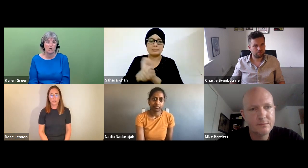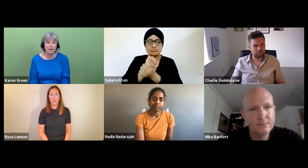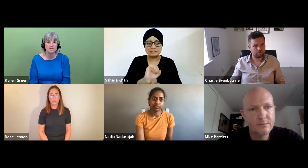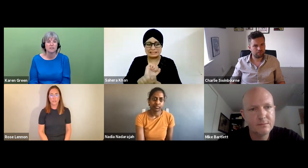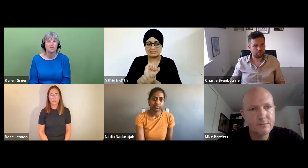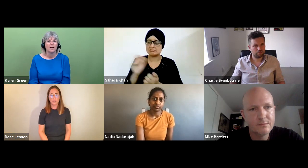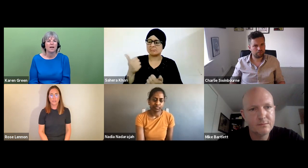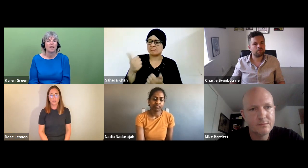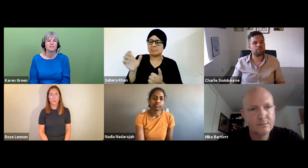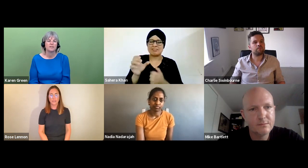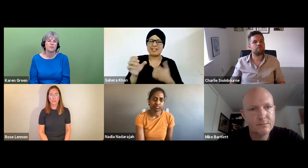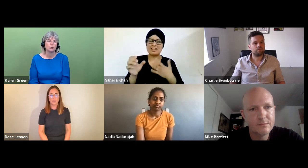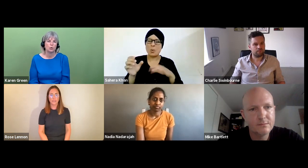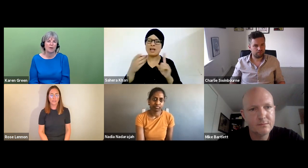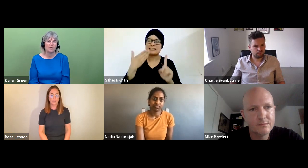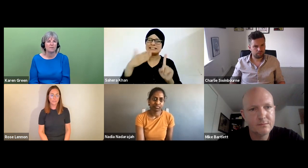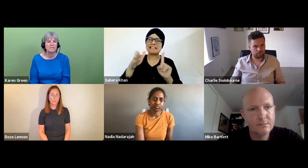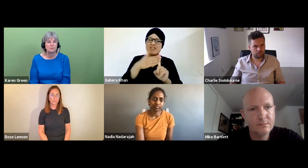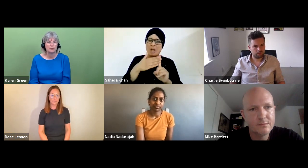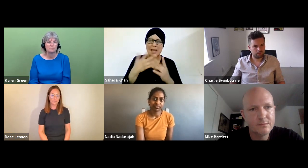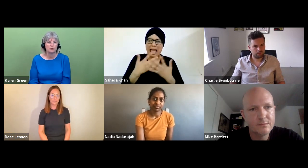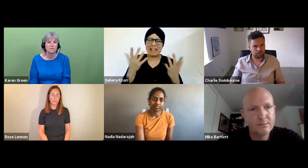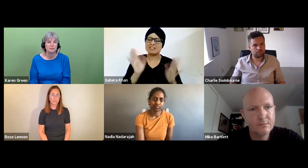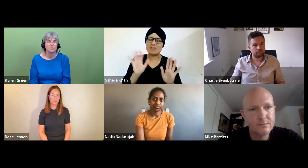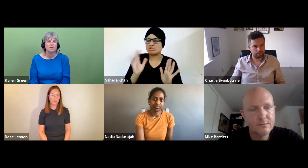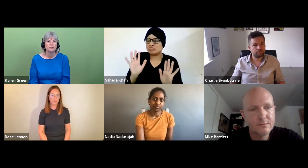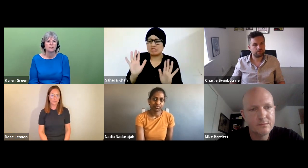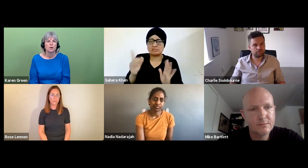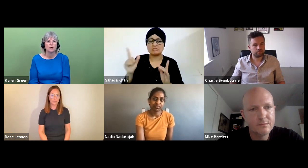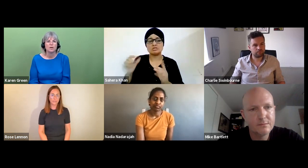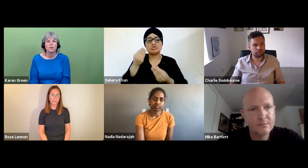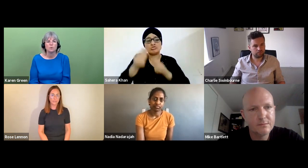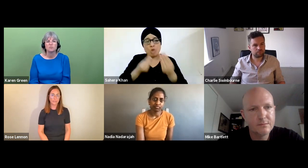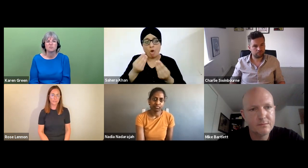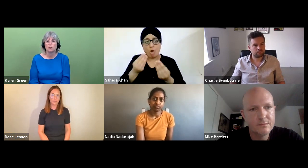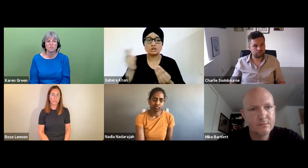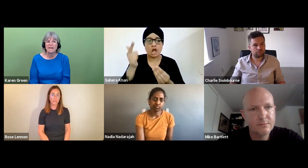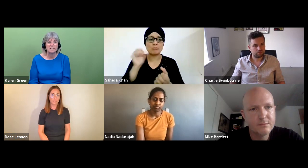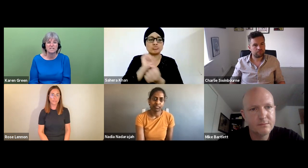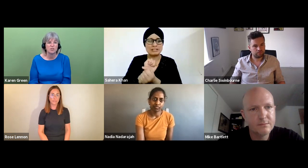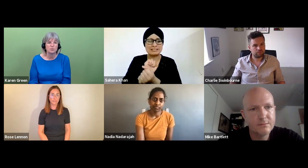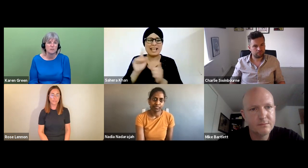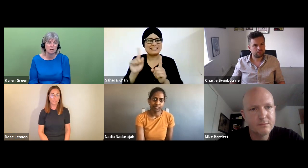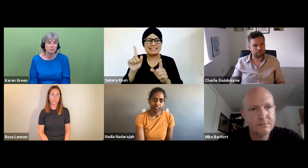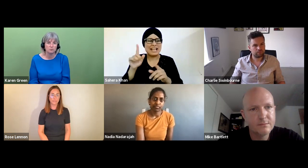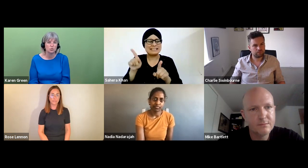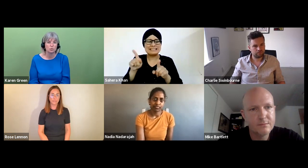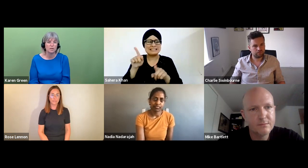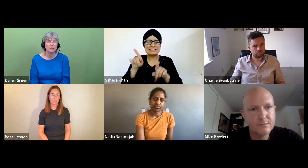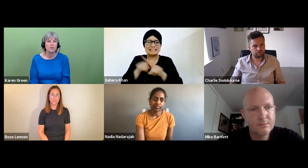Nice, and they were talking about their experience of prison. So it wasn't any stereotypical story, it was